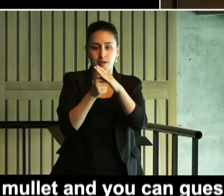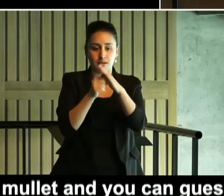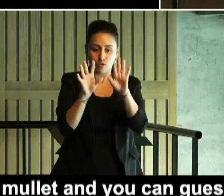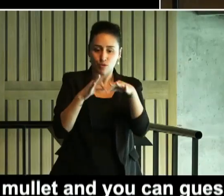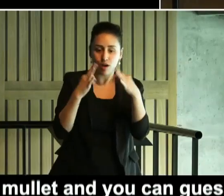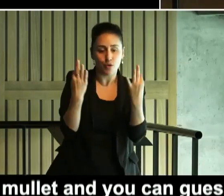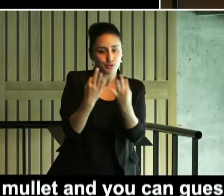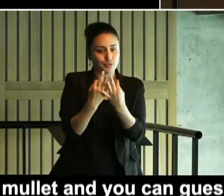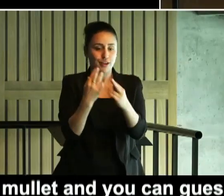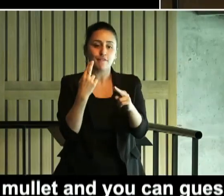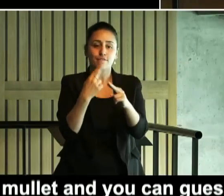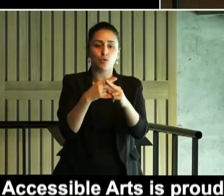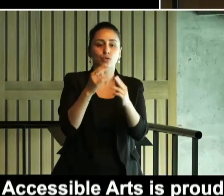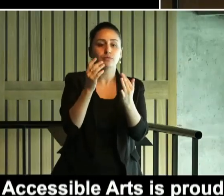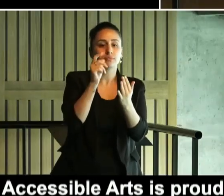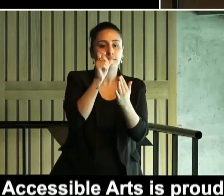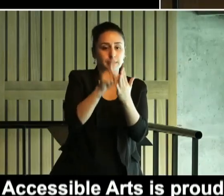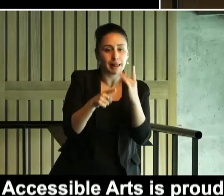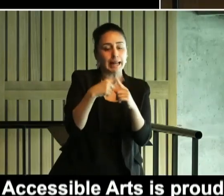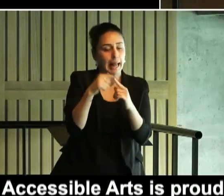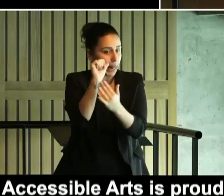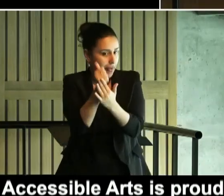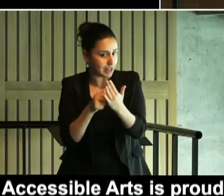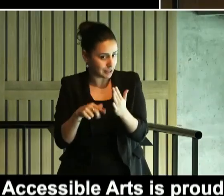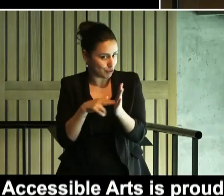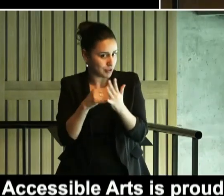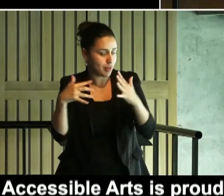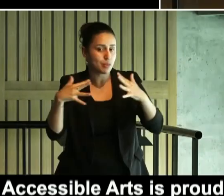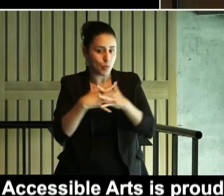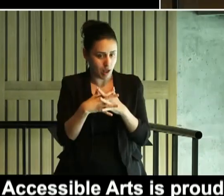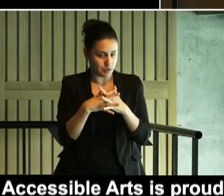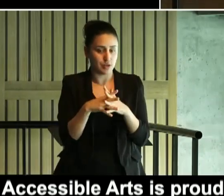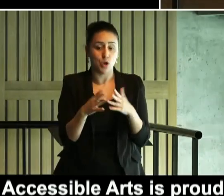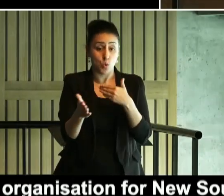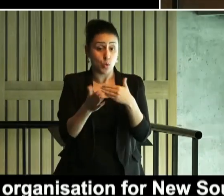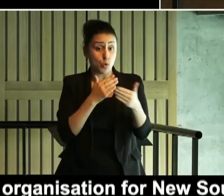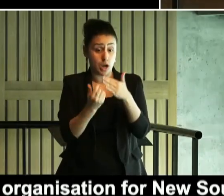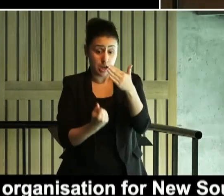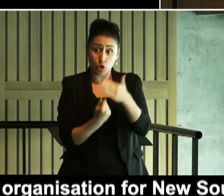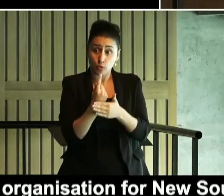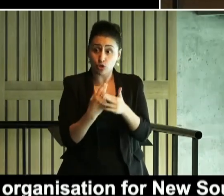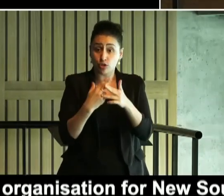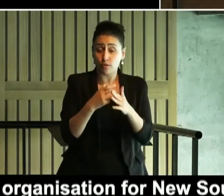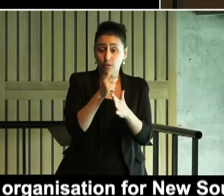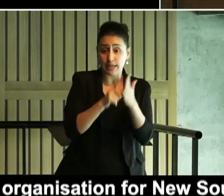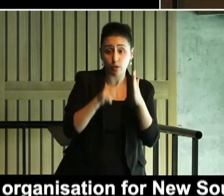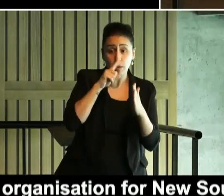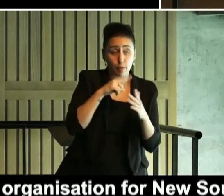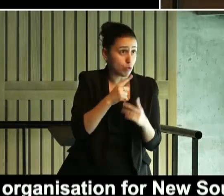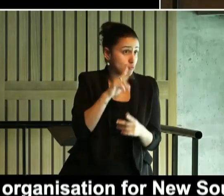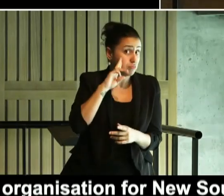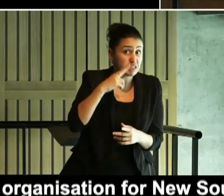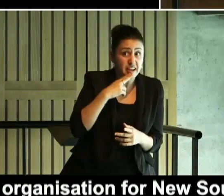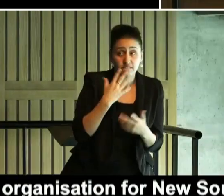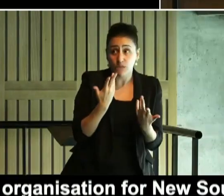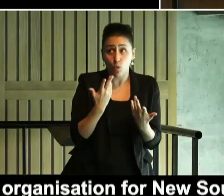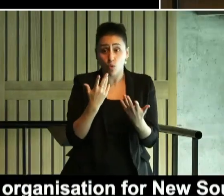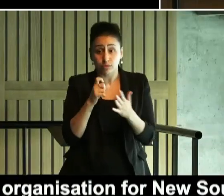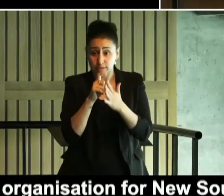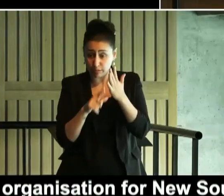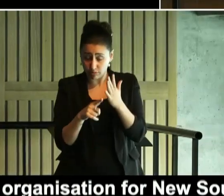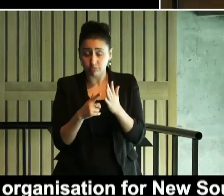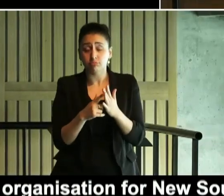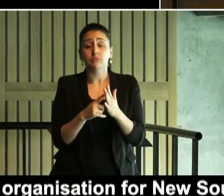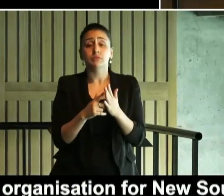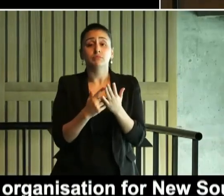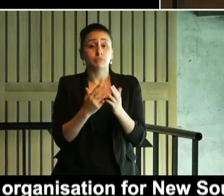Wales. We advance the rights of and opportunities for people with disability who are deaf to develop and